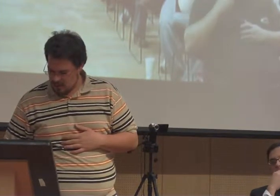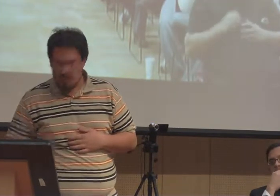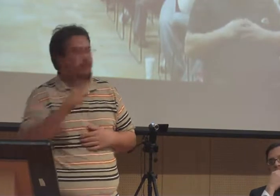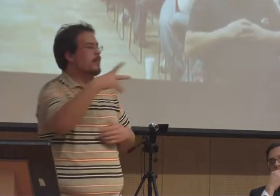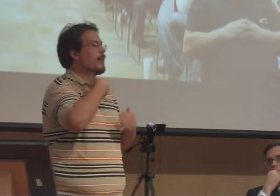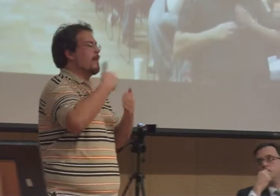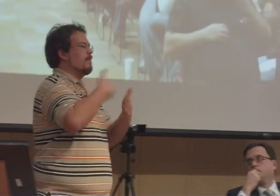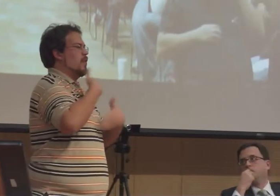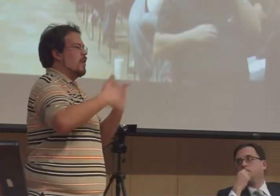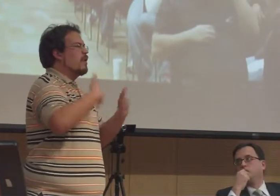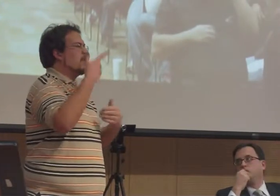let me know.